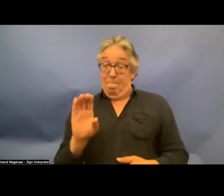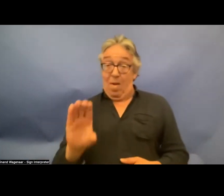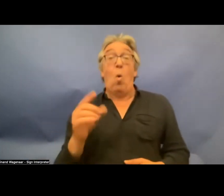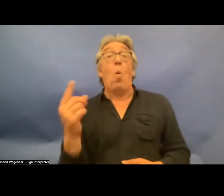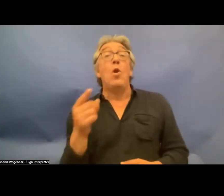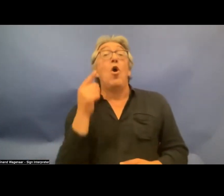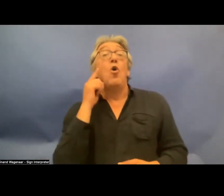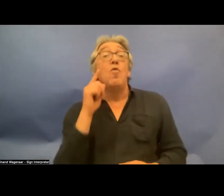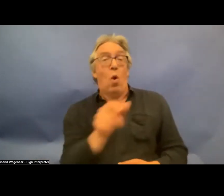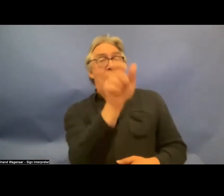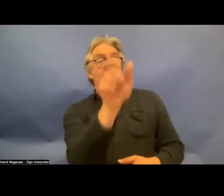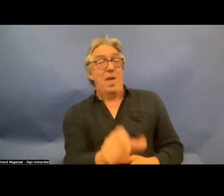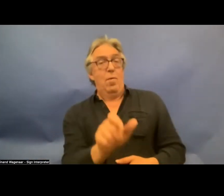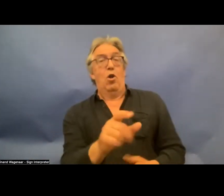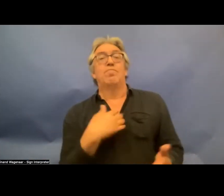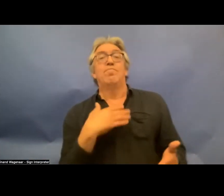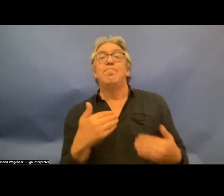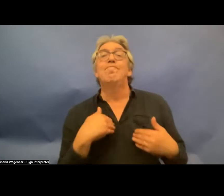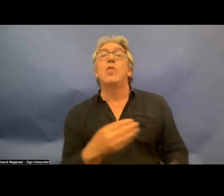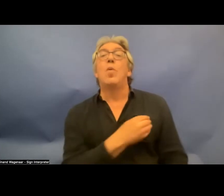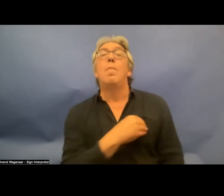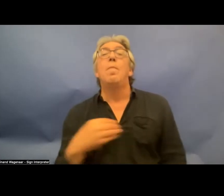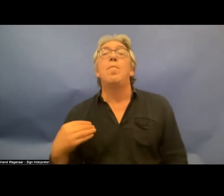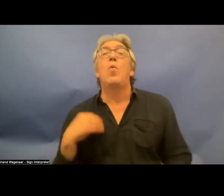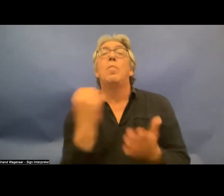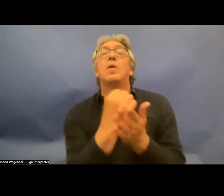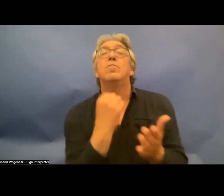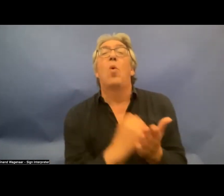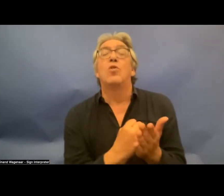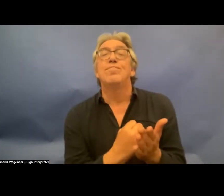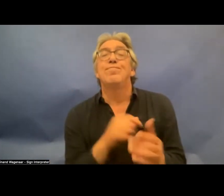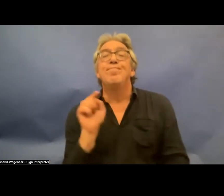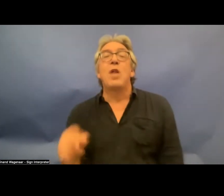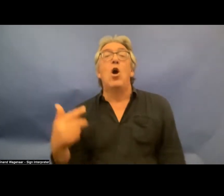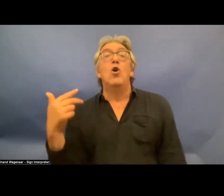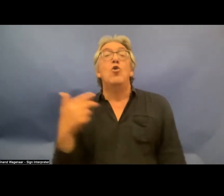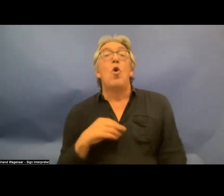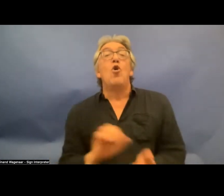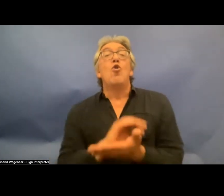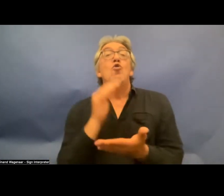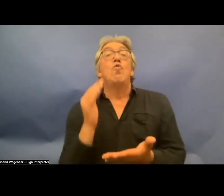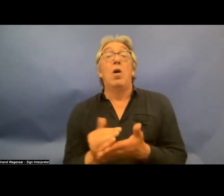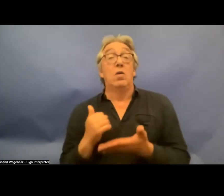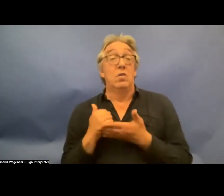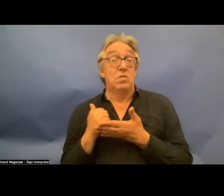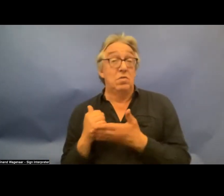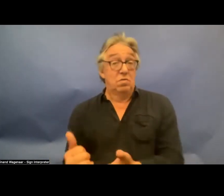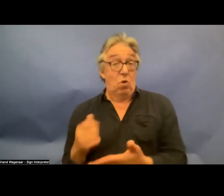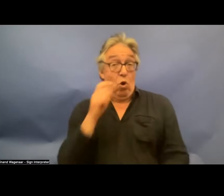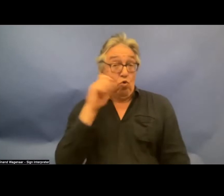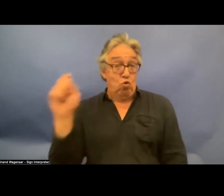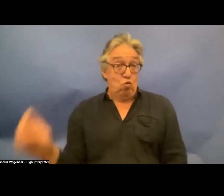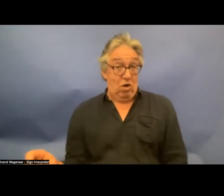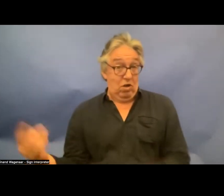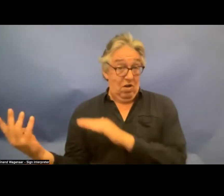rehabilitation fund nor the ministry enabled Ukrainian citizens to benefit from the personal assistance on the